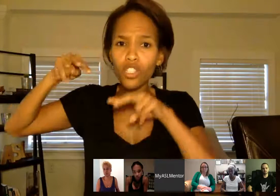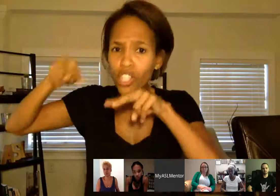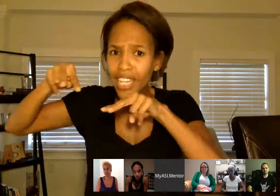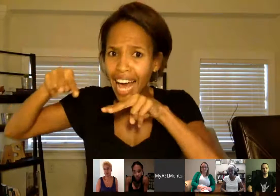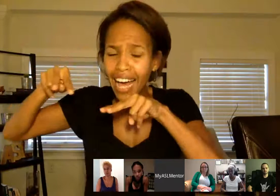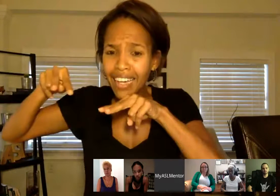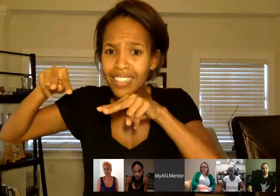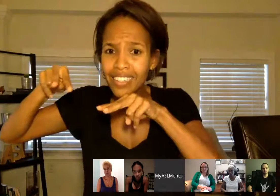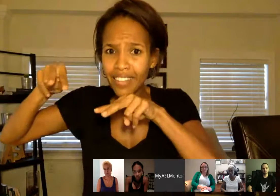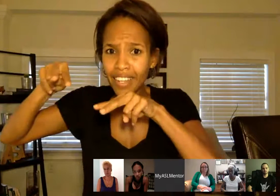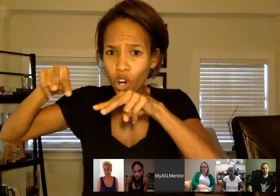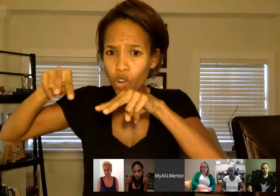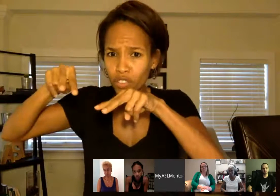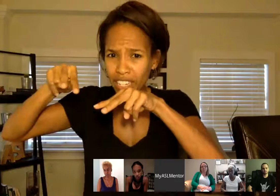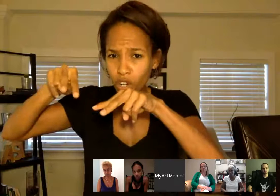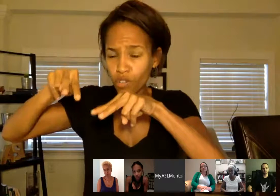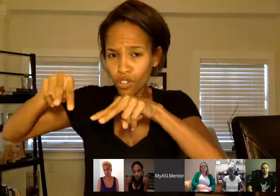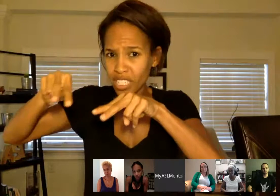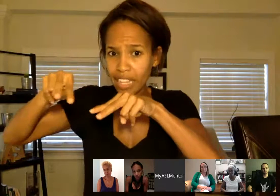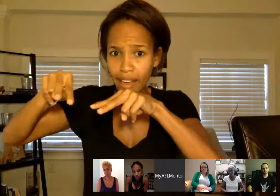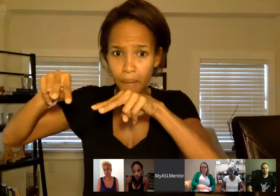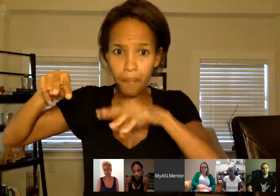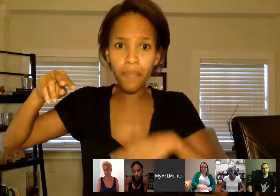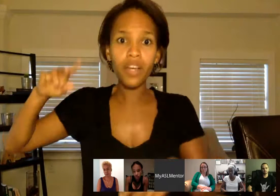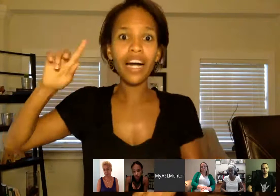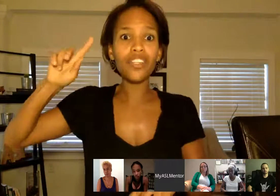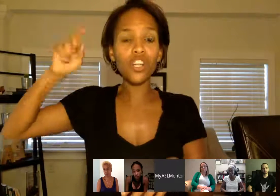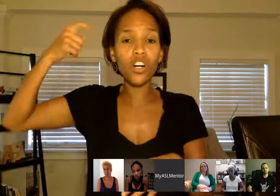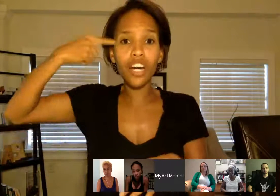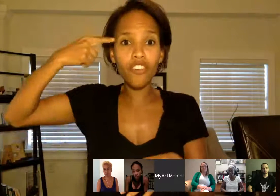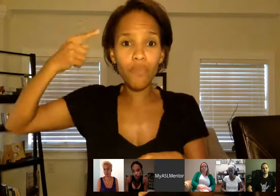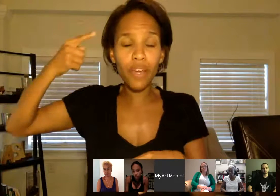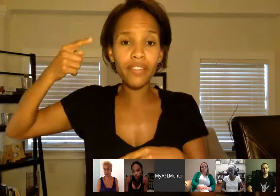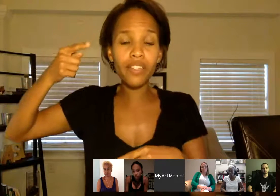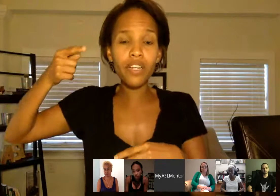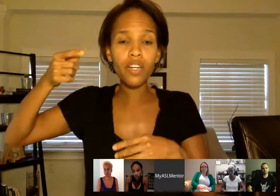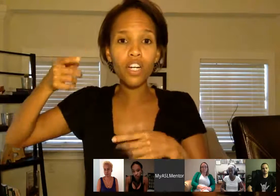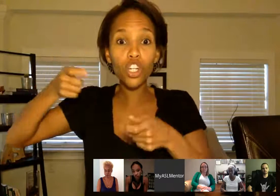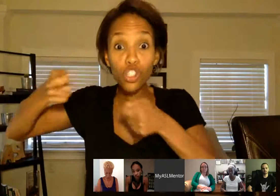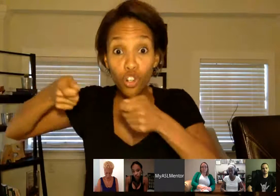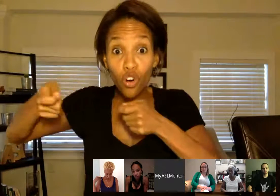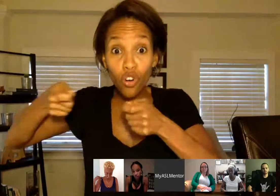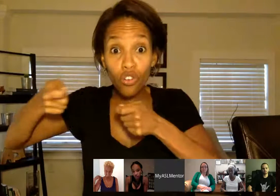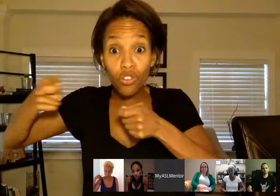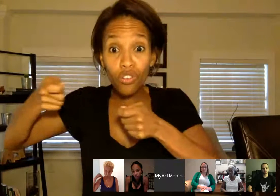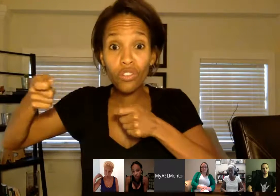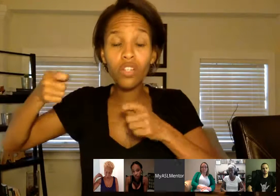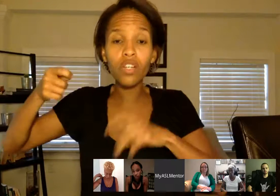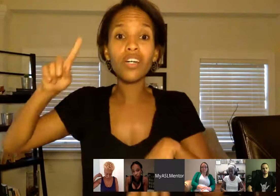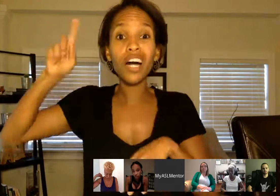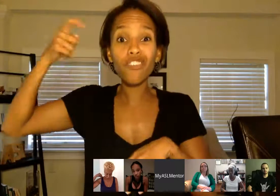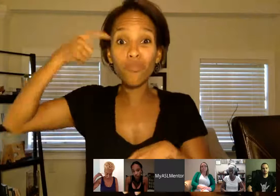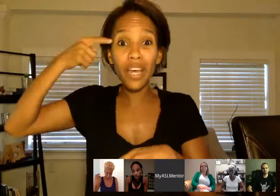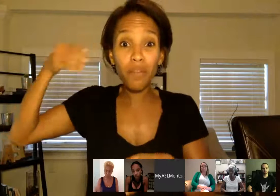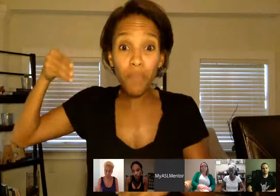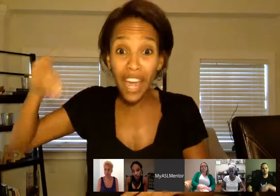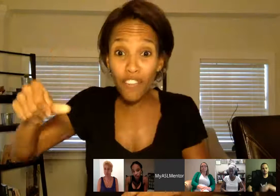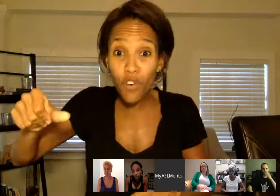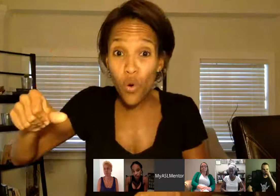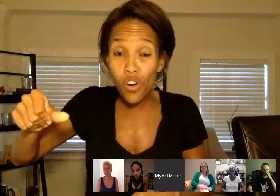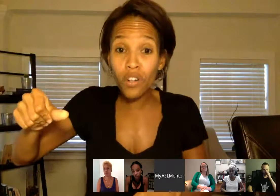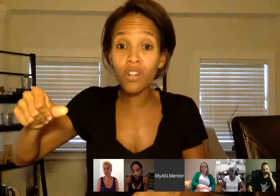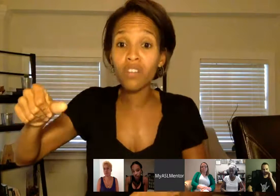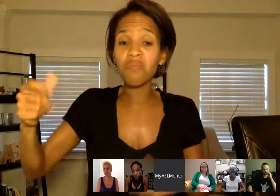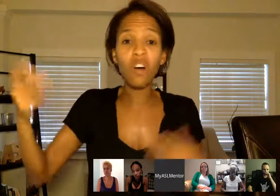government look at, oversee them. I saw government control, government